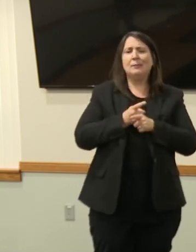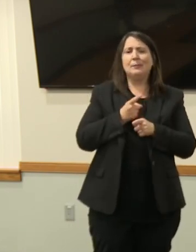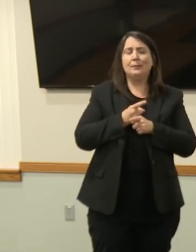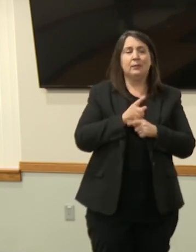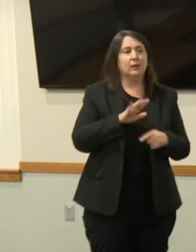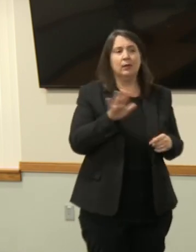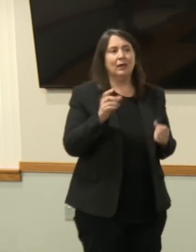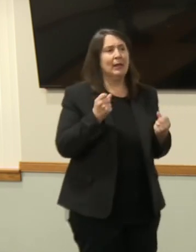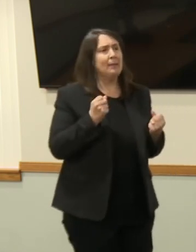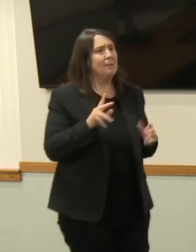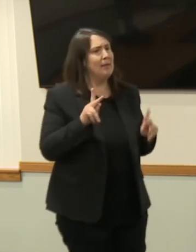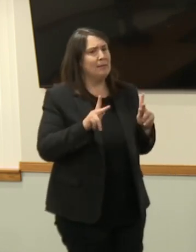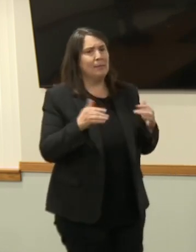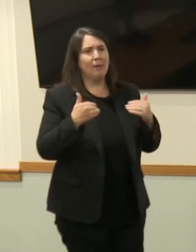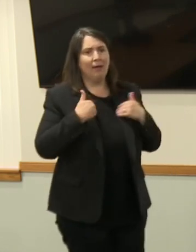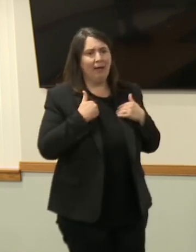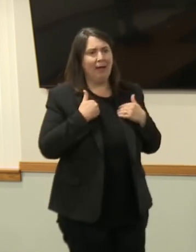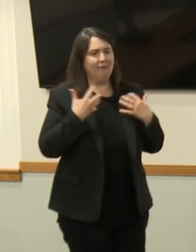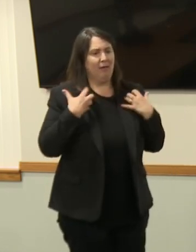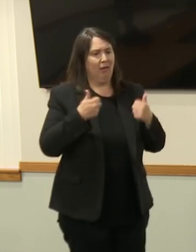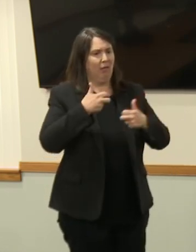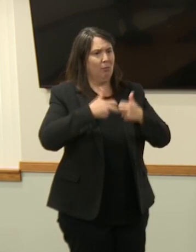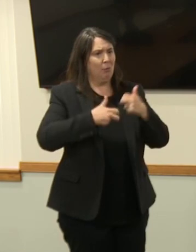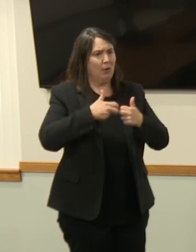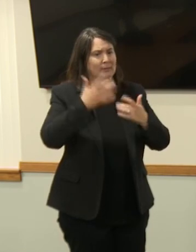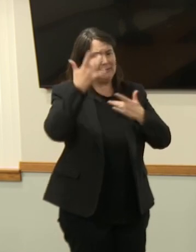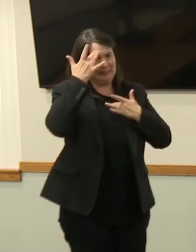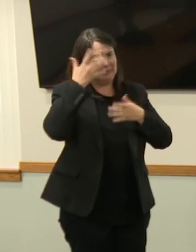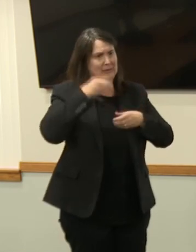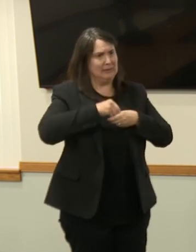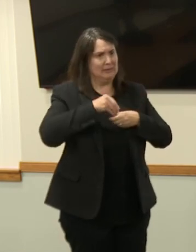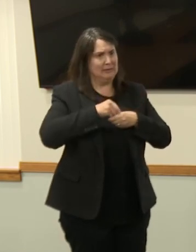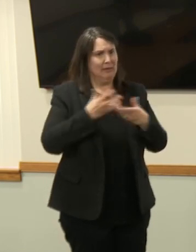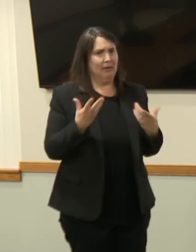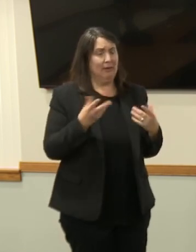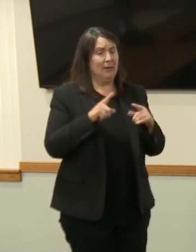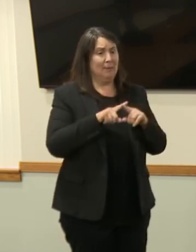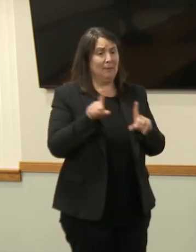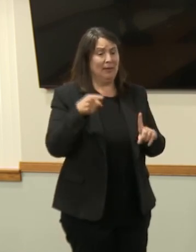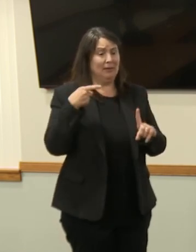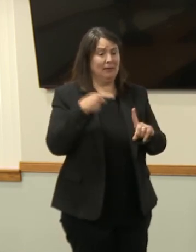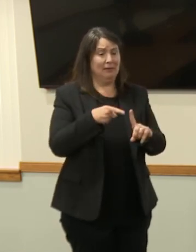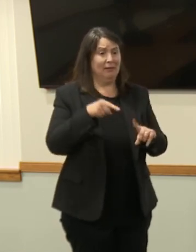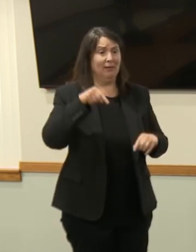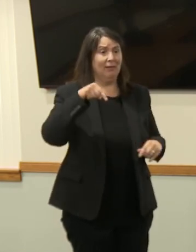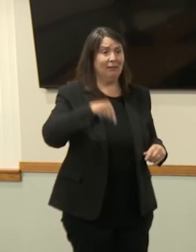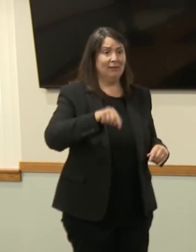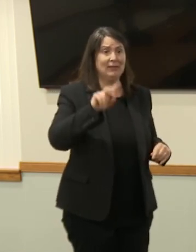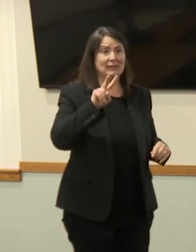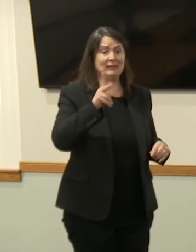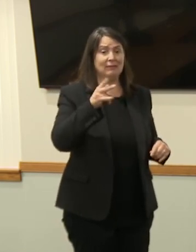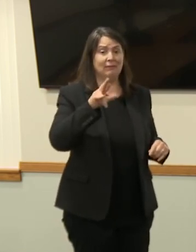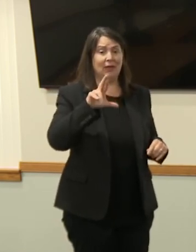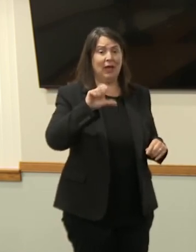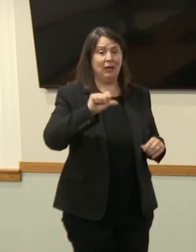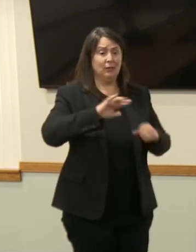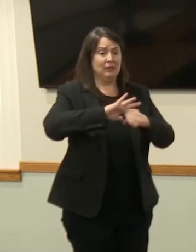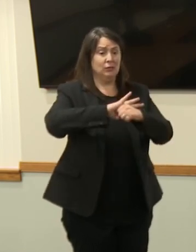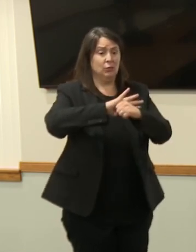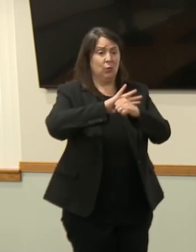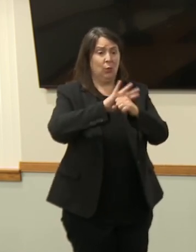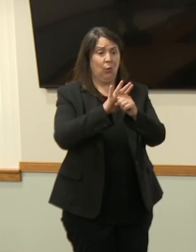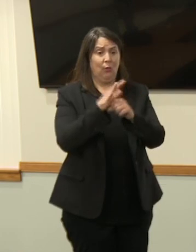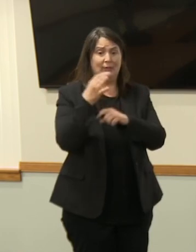lots of people have comorbidities. The fact of the matter is the virus and